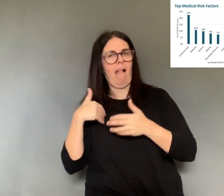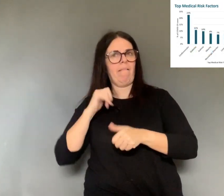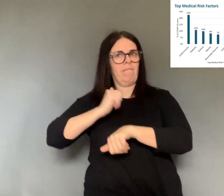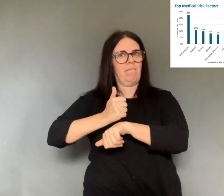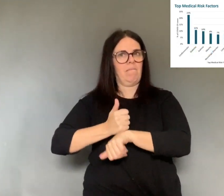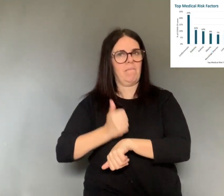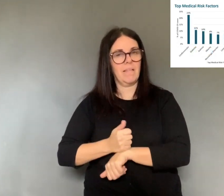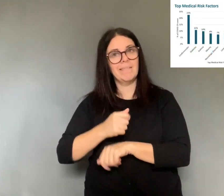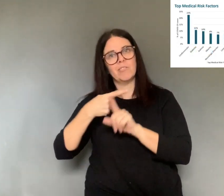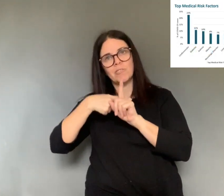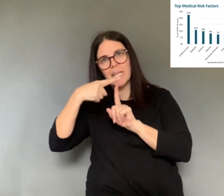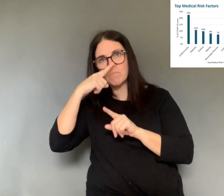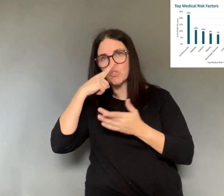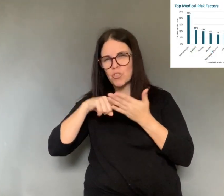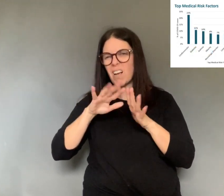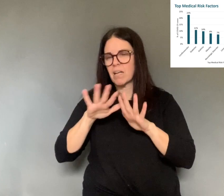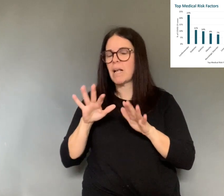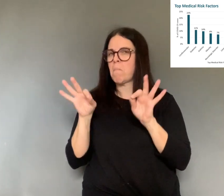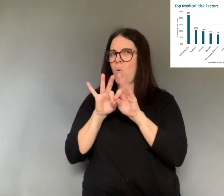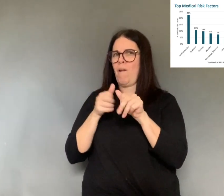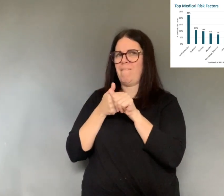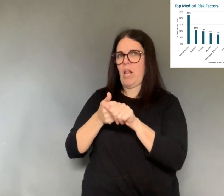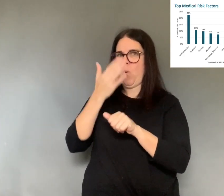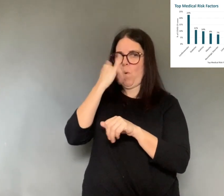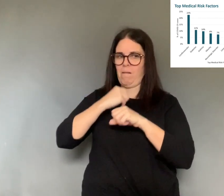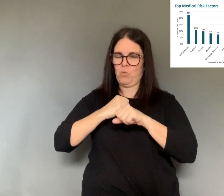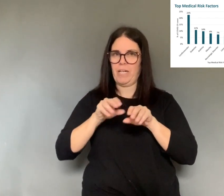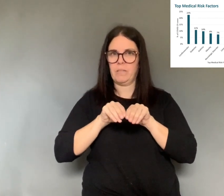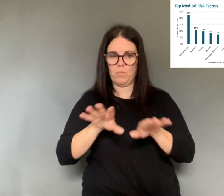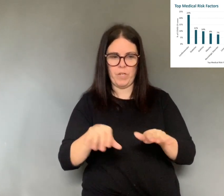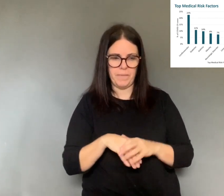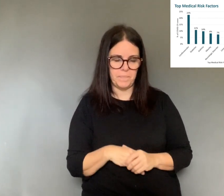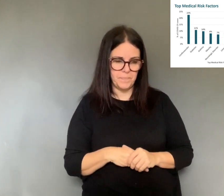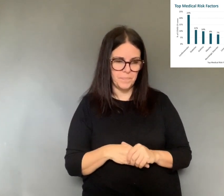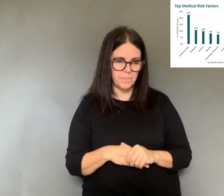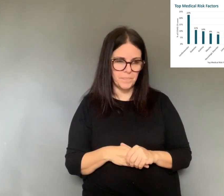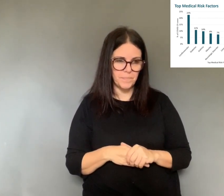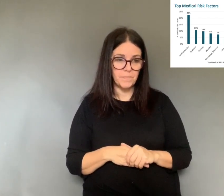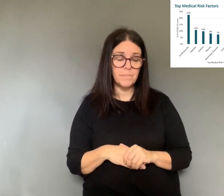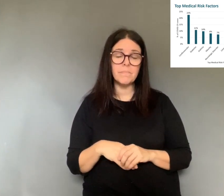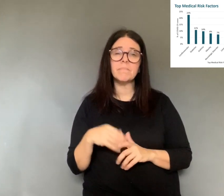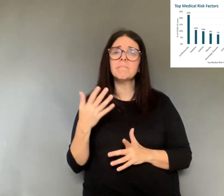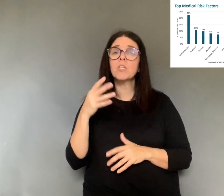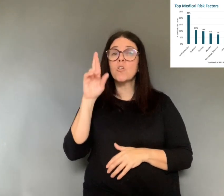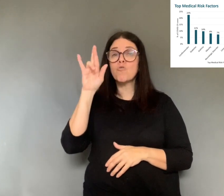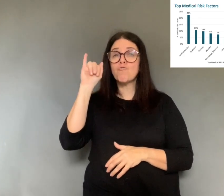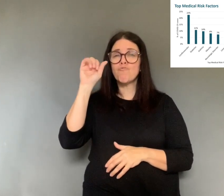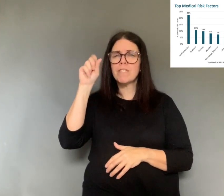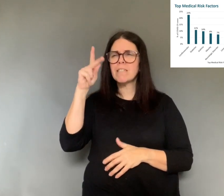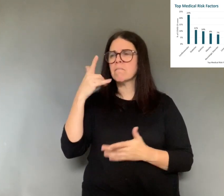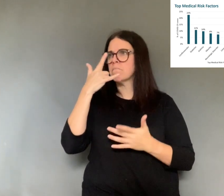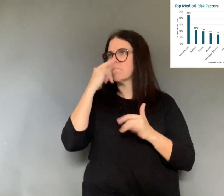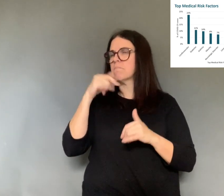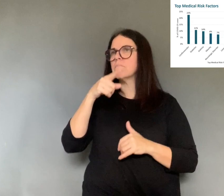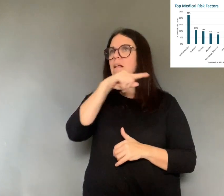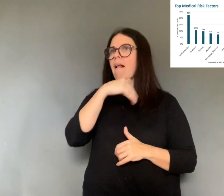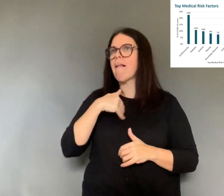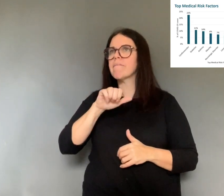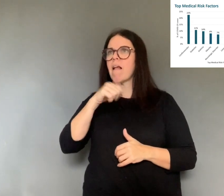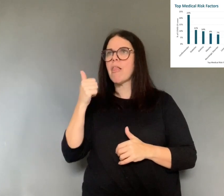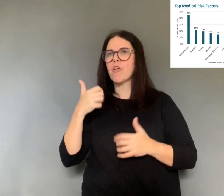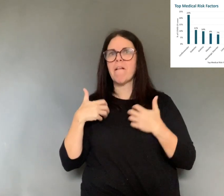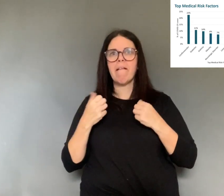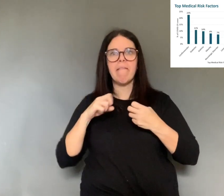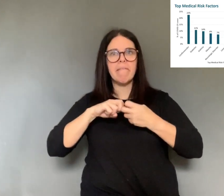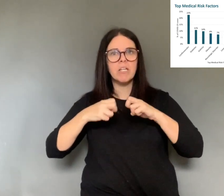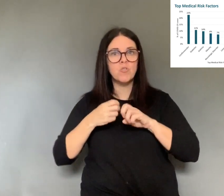Looking further onto the risk factors, the most dominant risk factor we can identify is cardiovascular disease, followed by diabetes, asthma, and